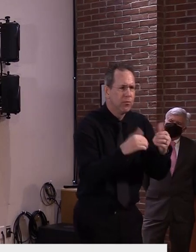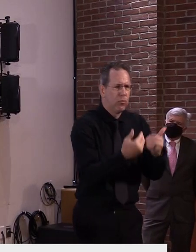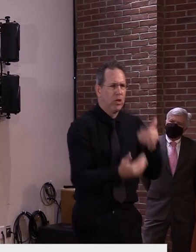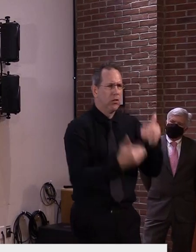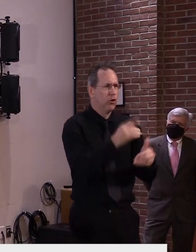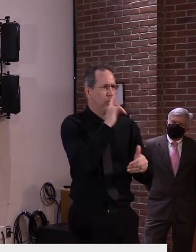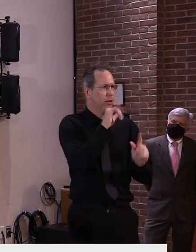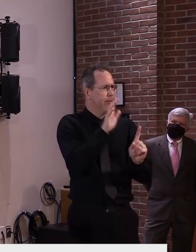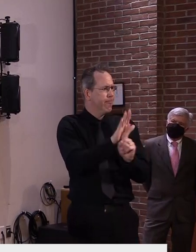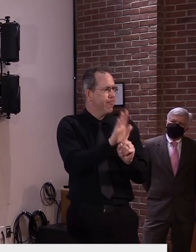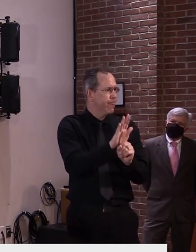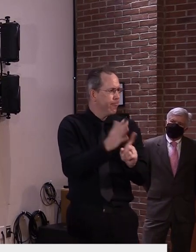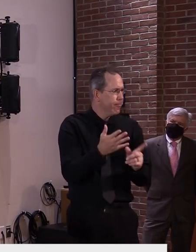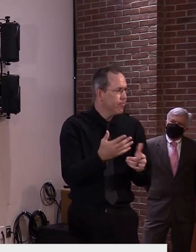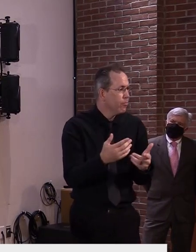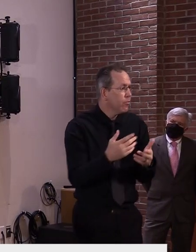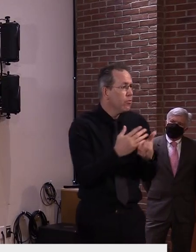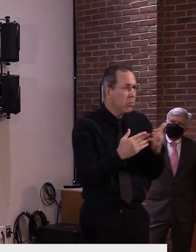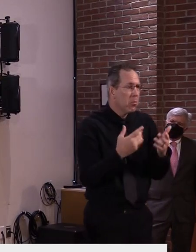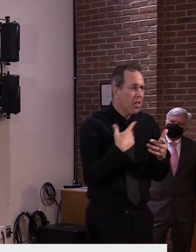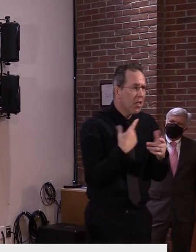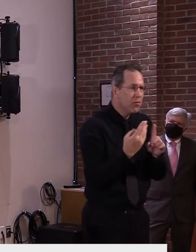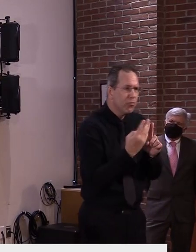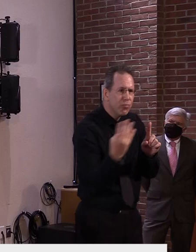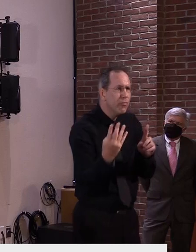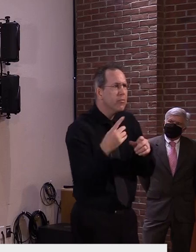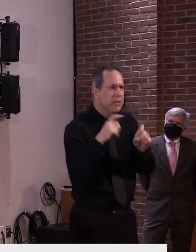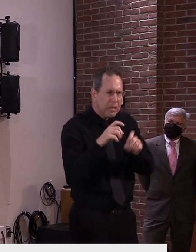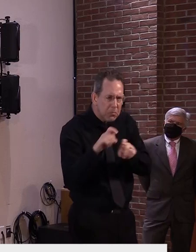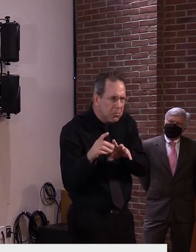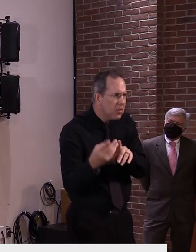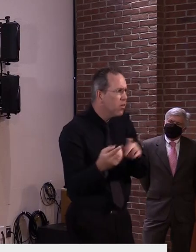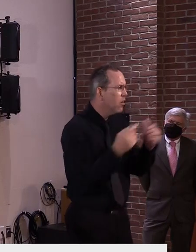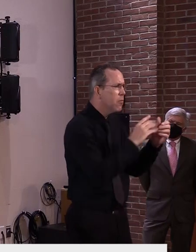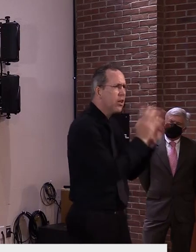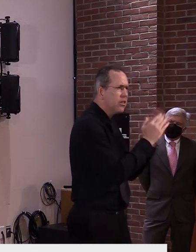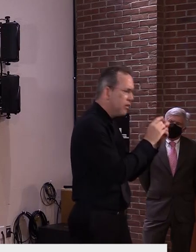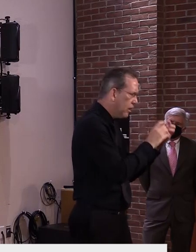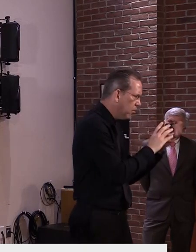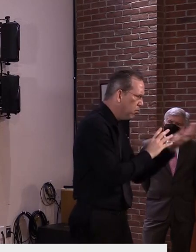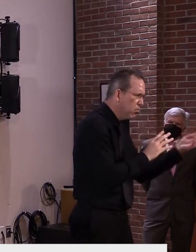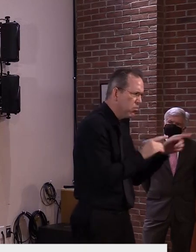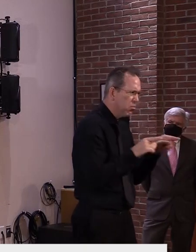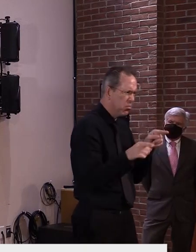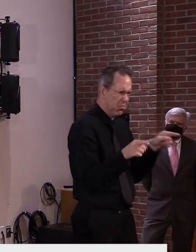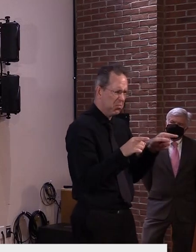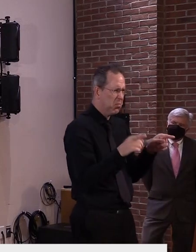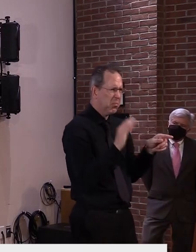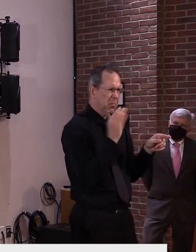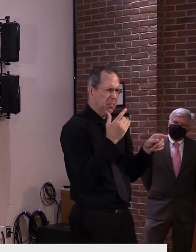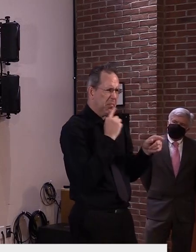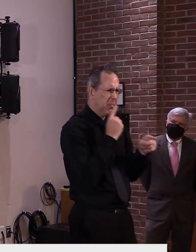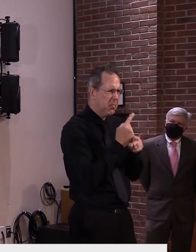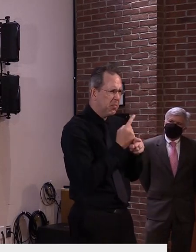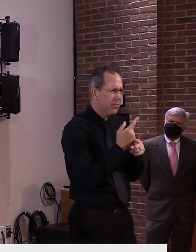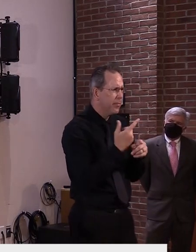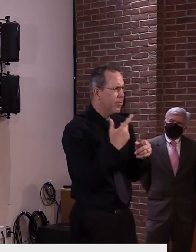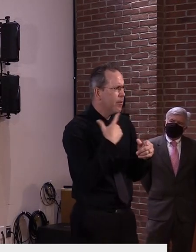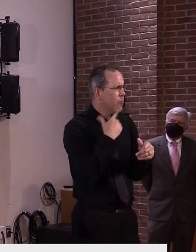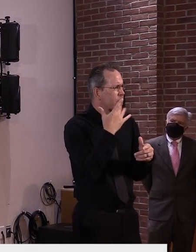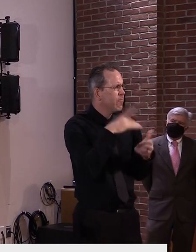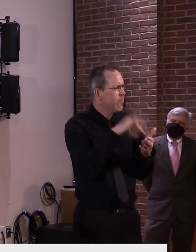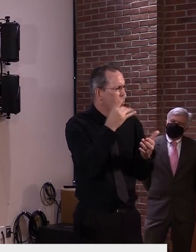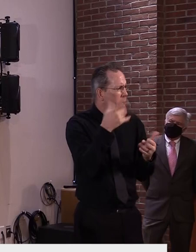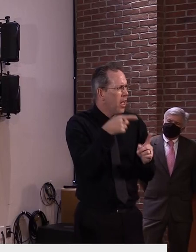positive results. So there's something else going on that I'm pretty sure we will uncover. As